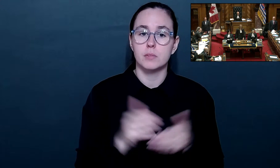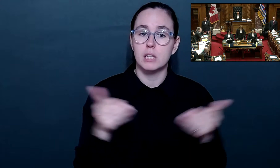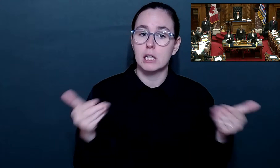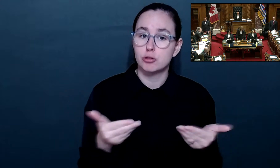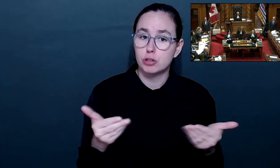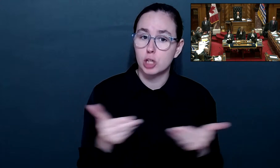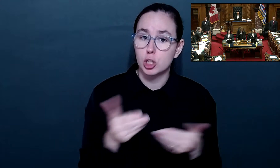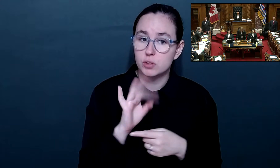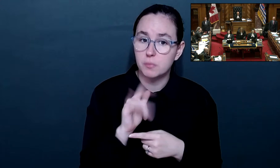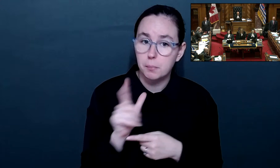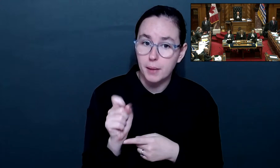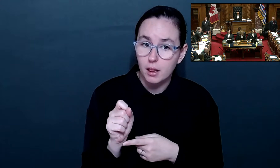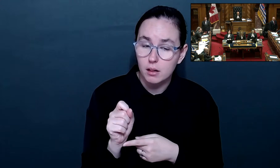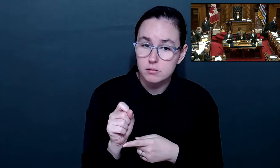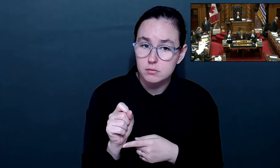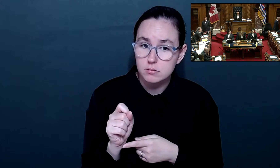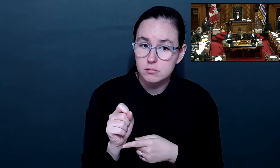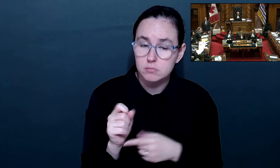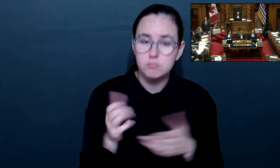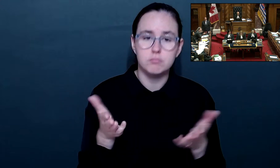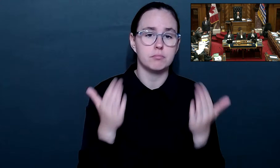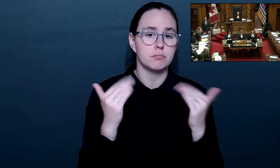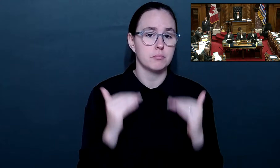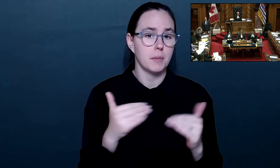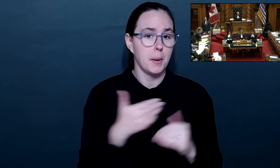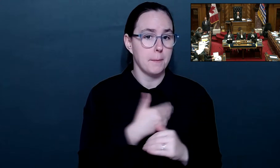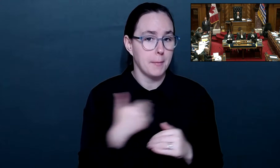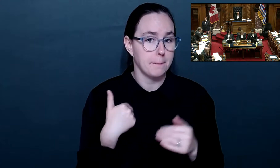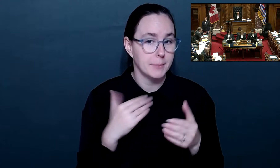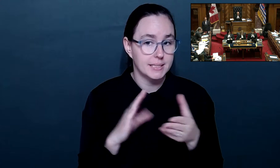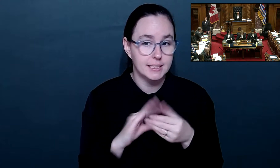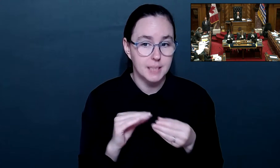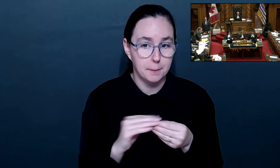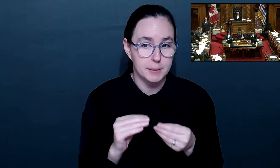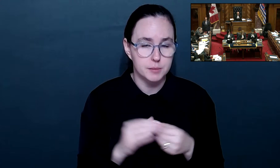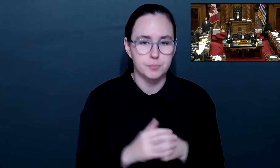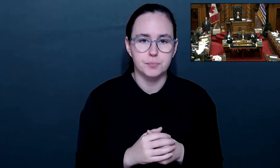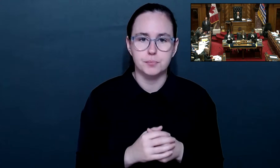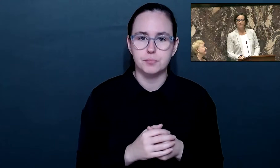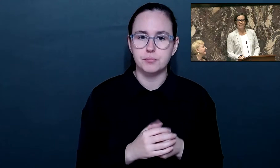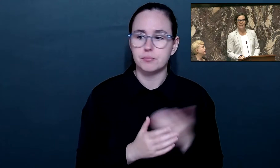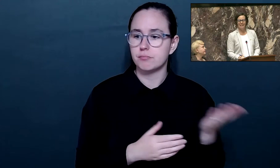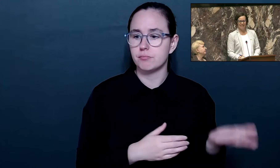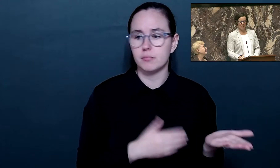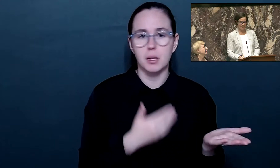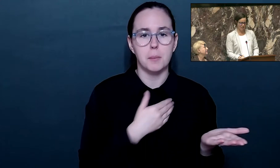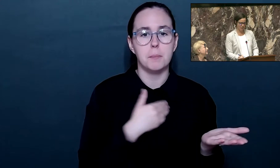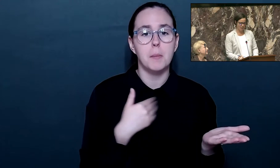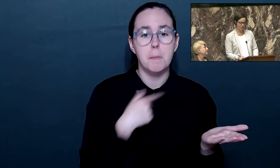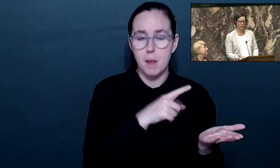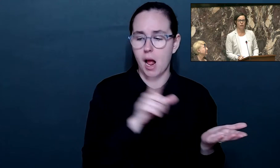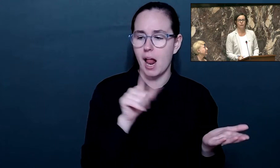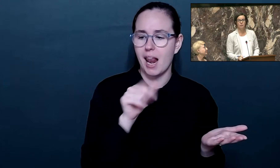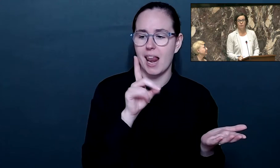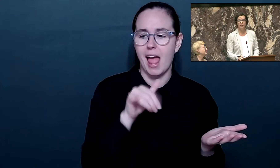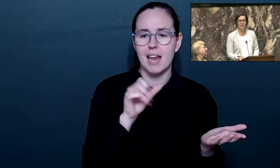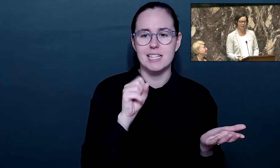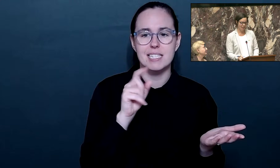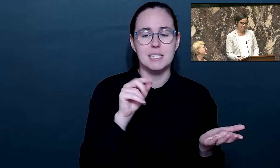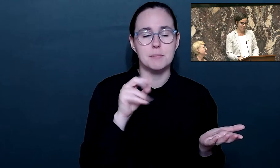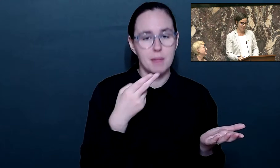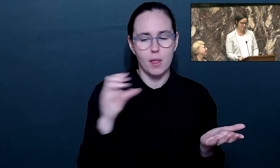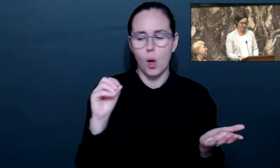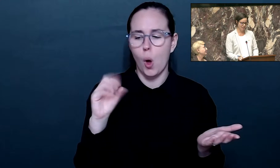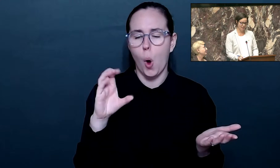Statements by members. Member for Ladysmith Oceanside. Thank you, Honourable Speaker. Today is International Children's Book